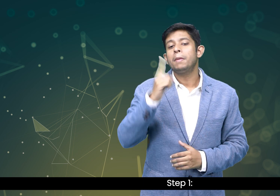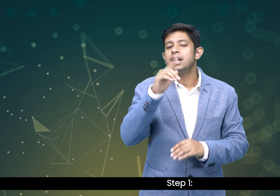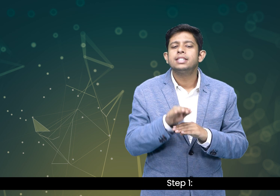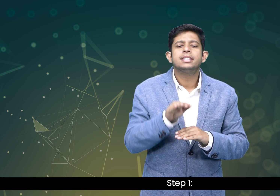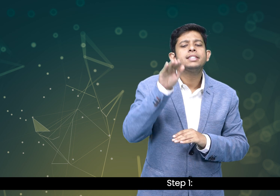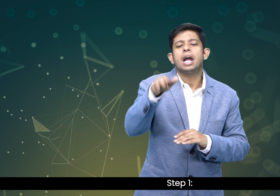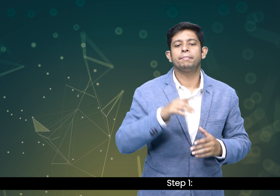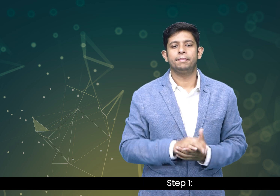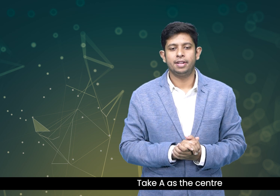Step 1.